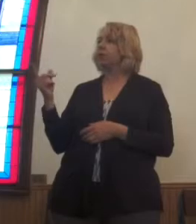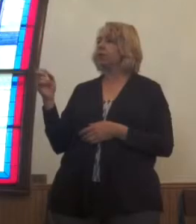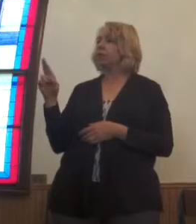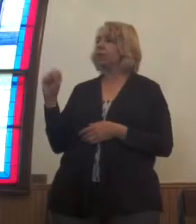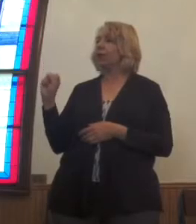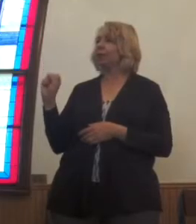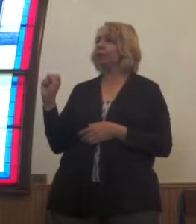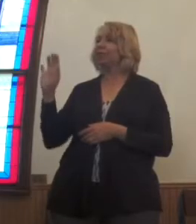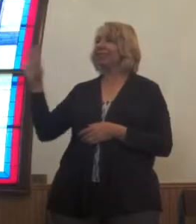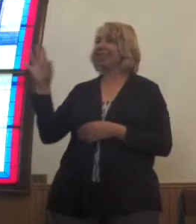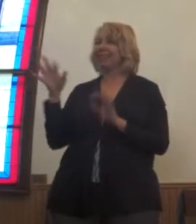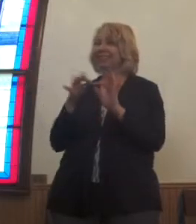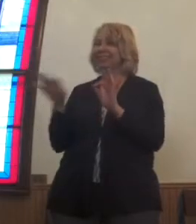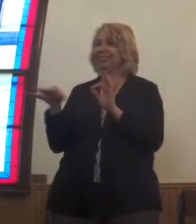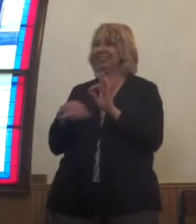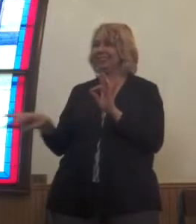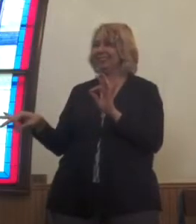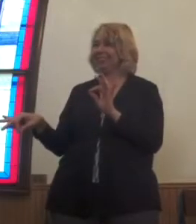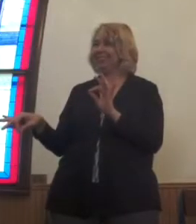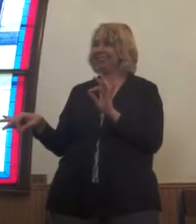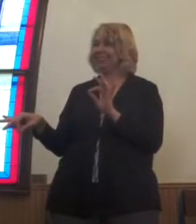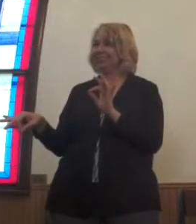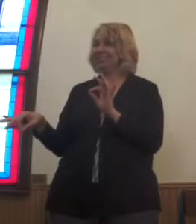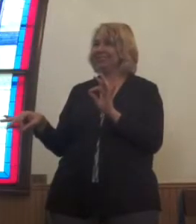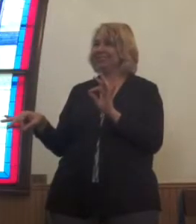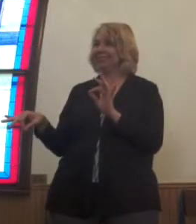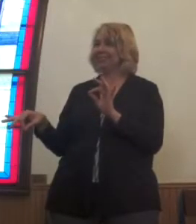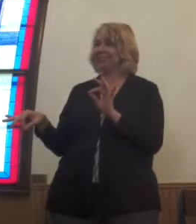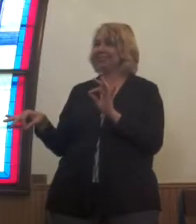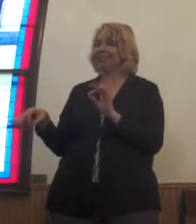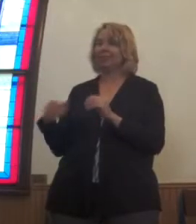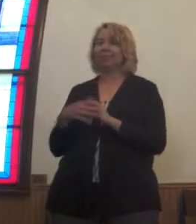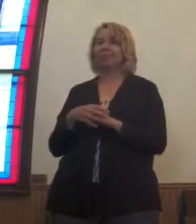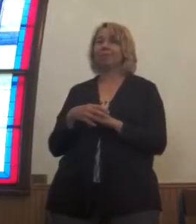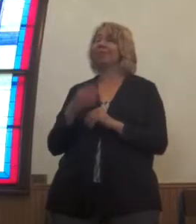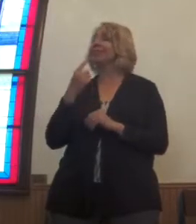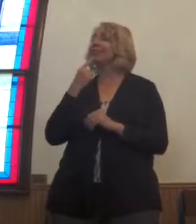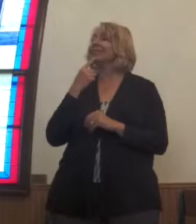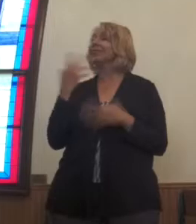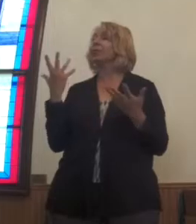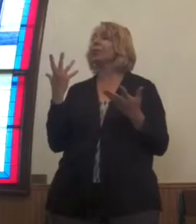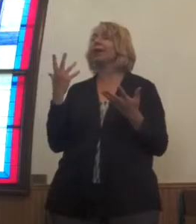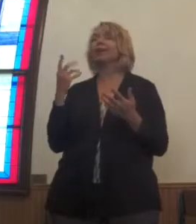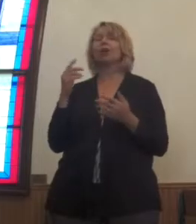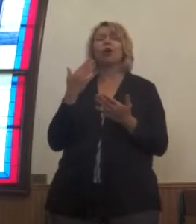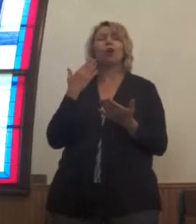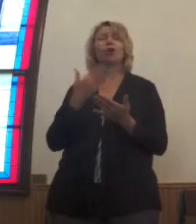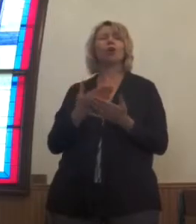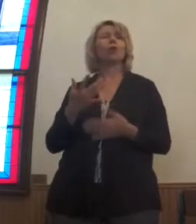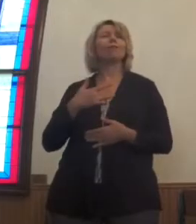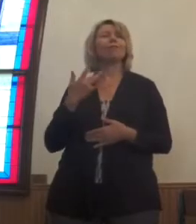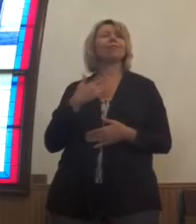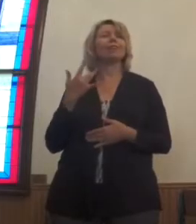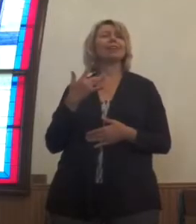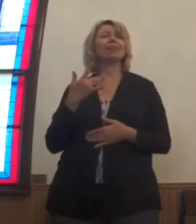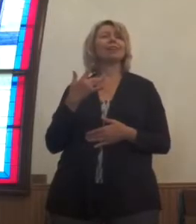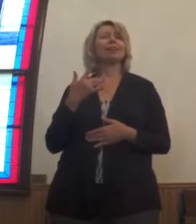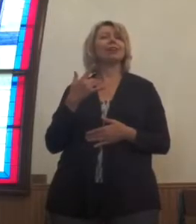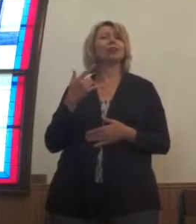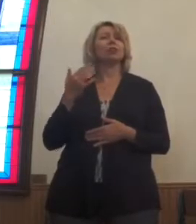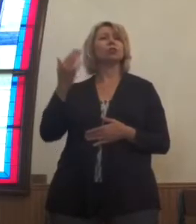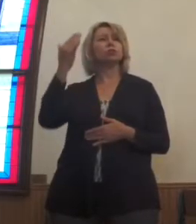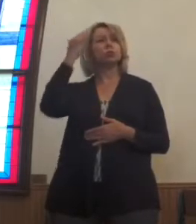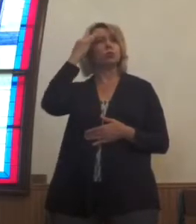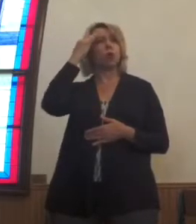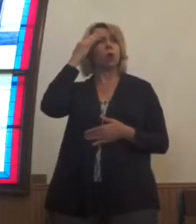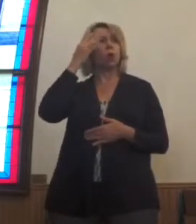Fred Rogers' lyrics at the end of what he said this morning. And he states that it's such a good feeling to know you're in